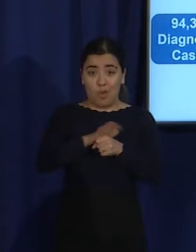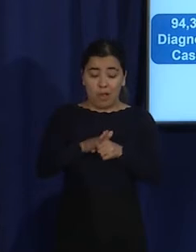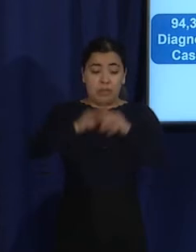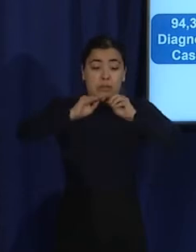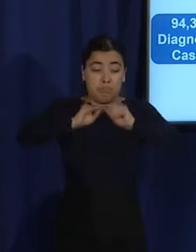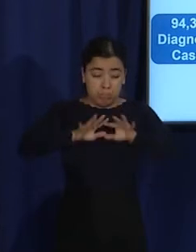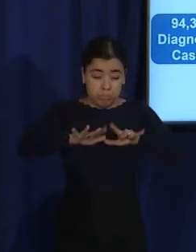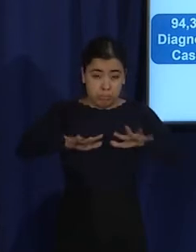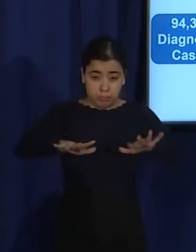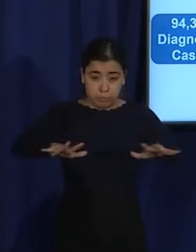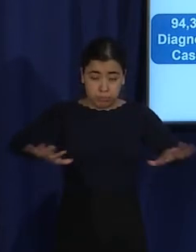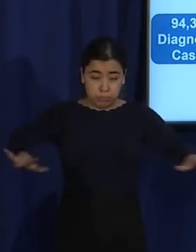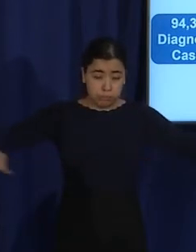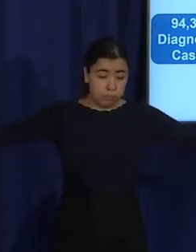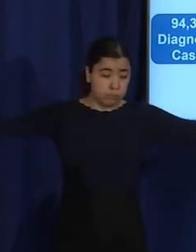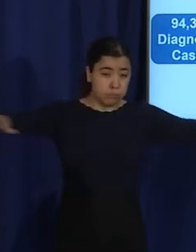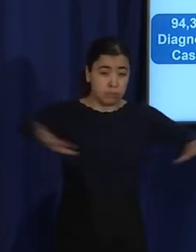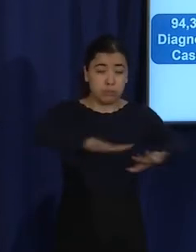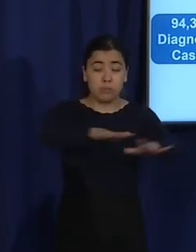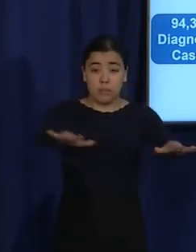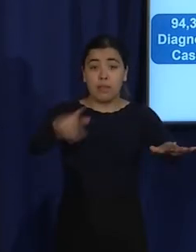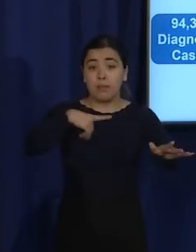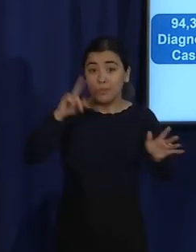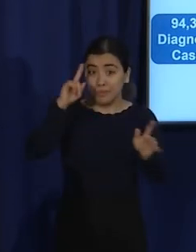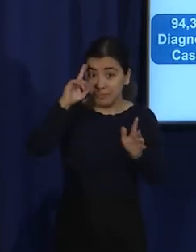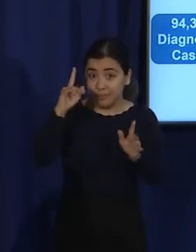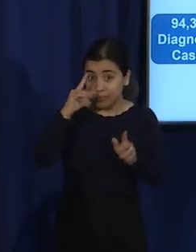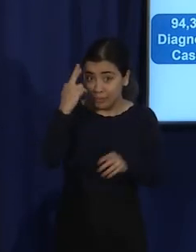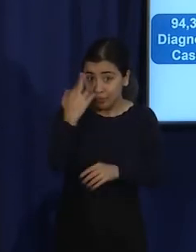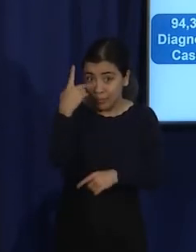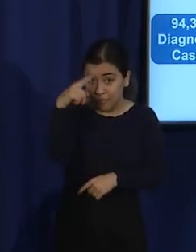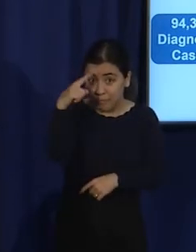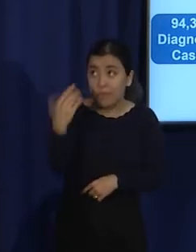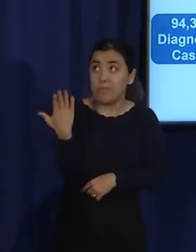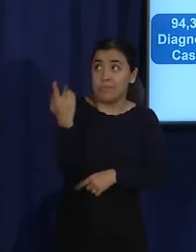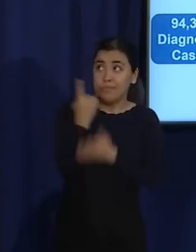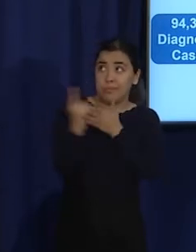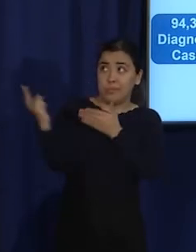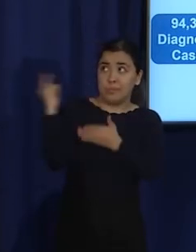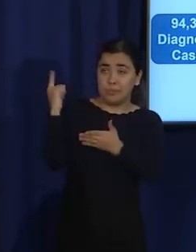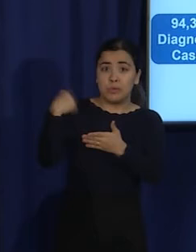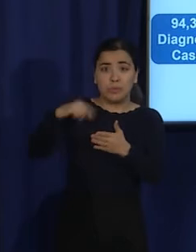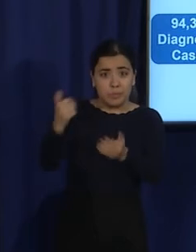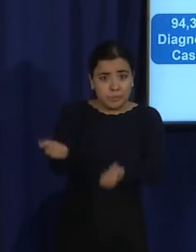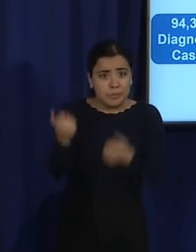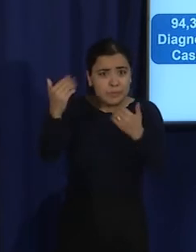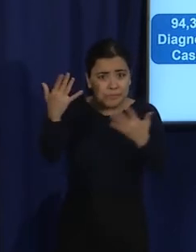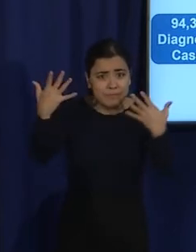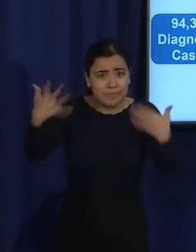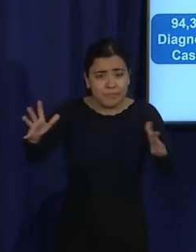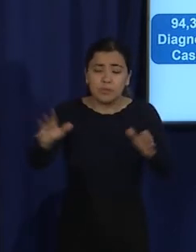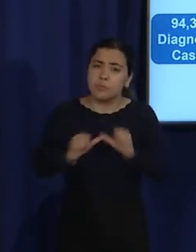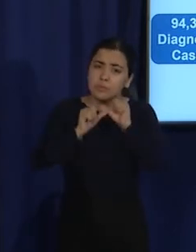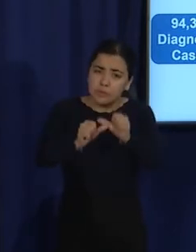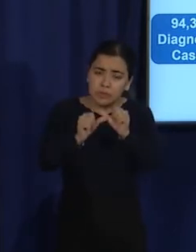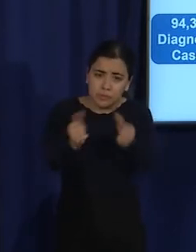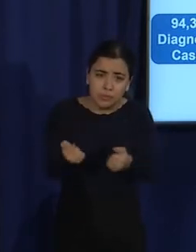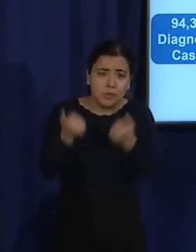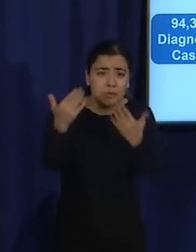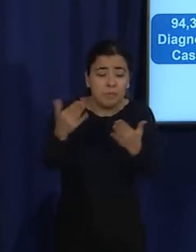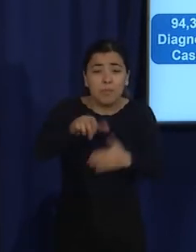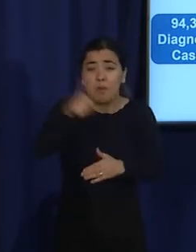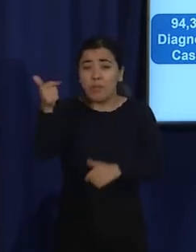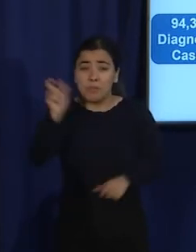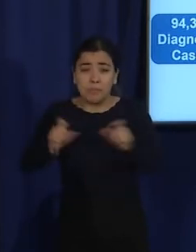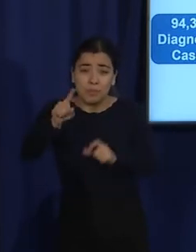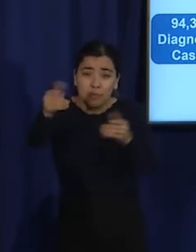this is why we recommended last week and continue to recommend that you not invite anyone